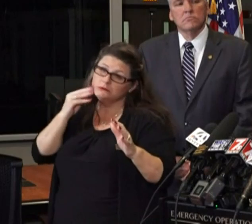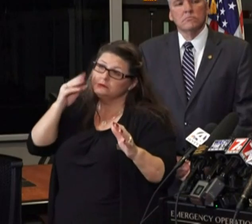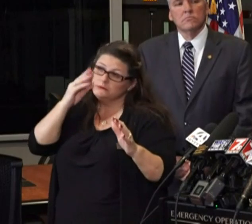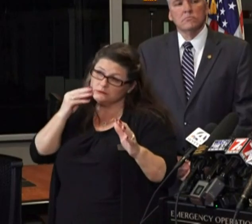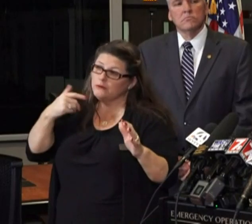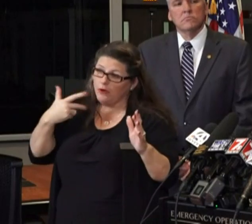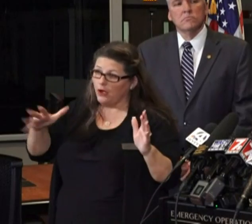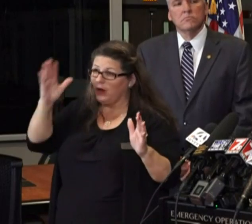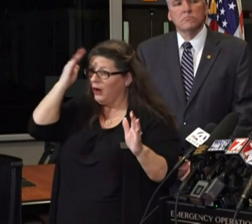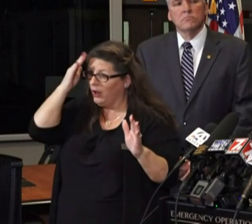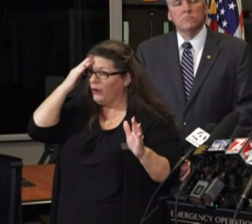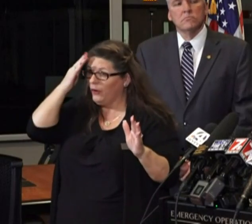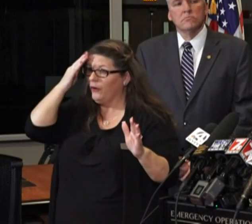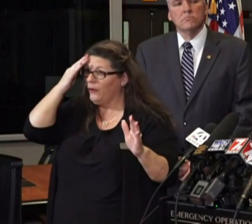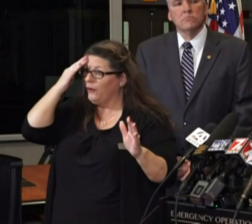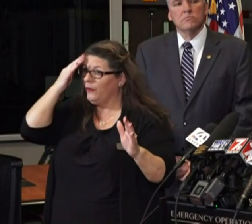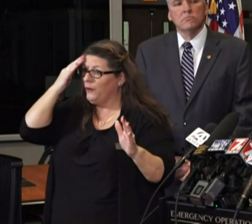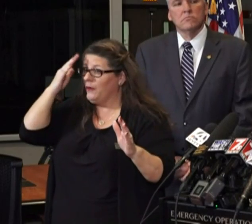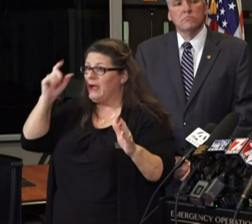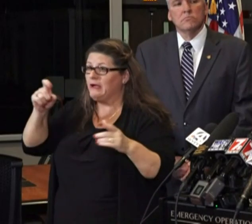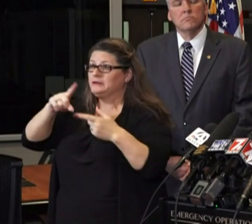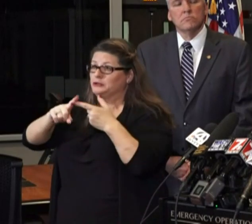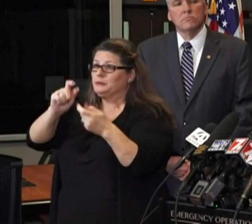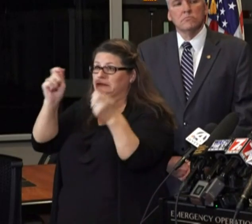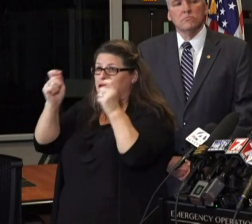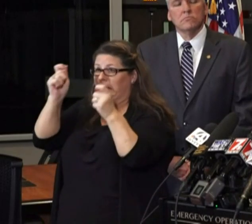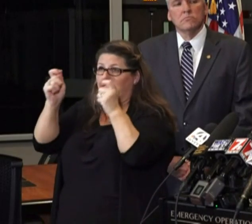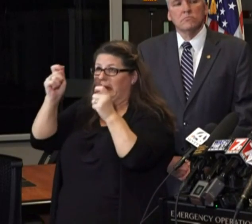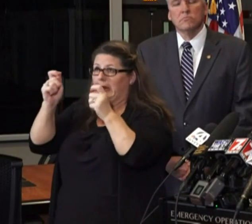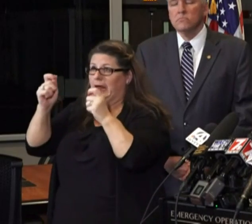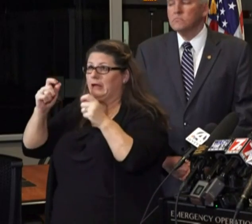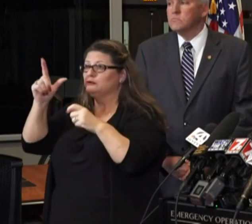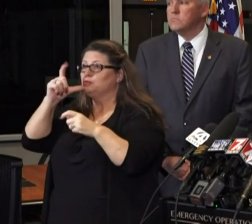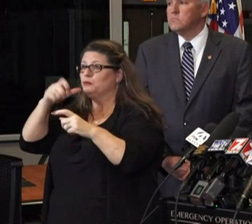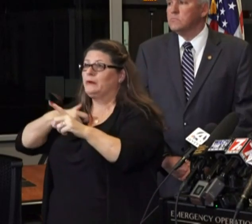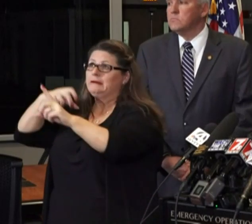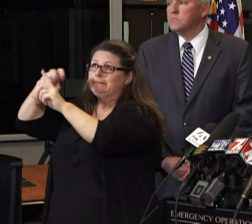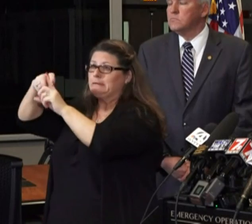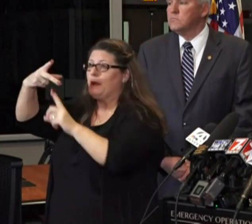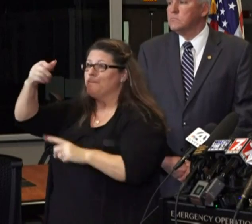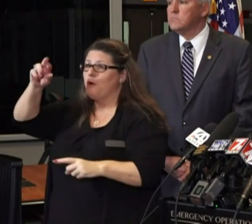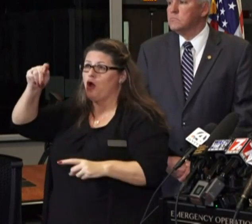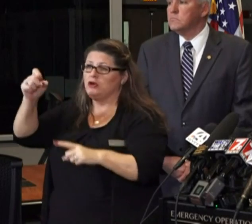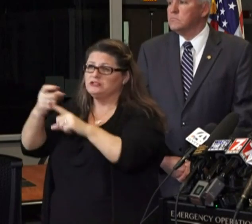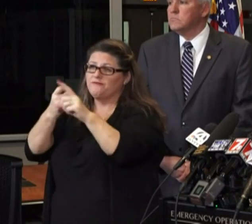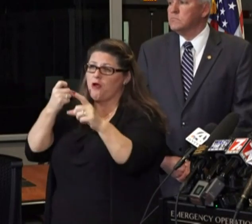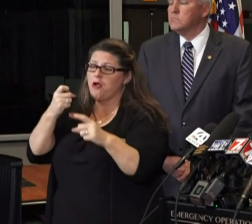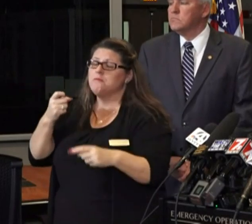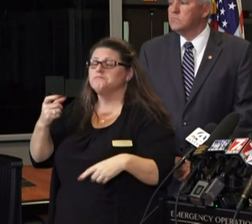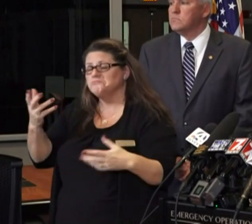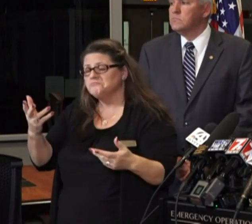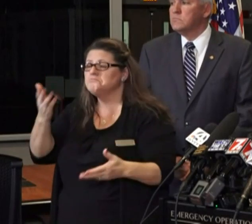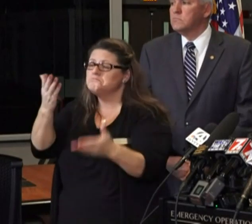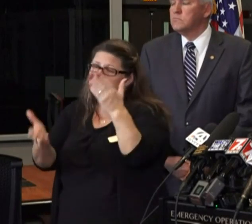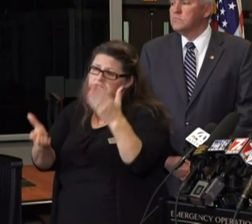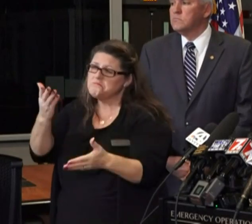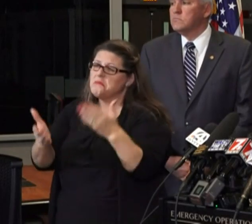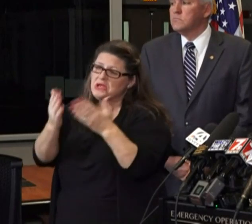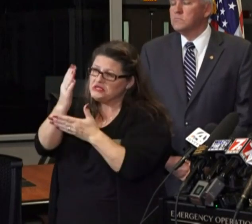are familiar with having alternative routes and things of that nature. So there may be some impact there,